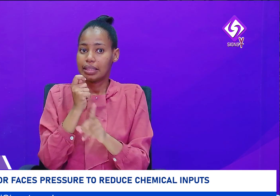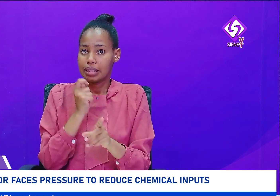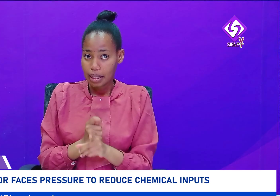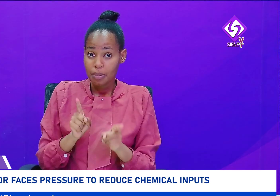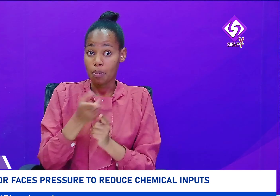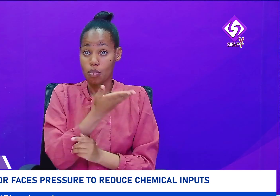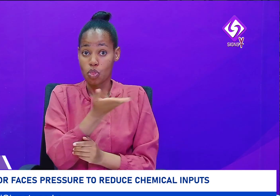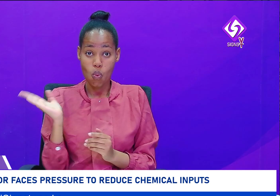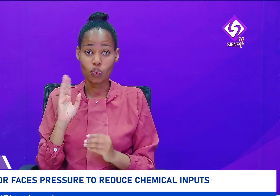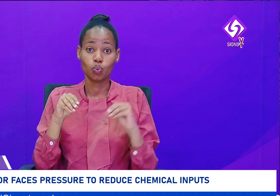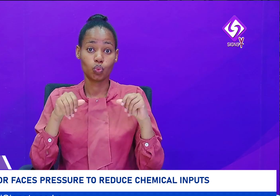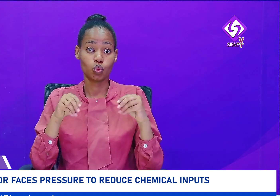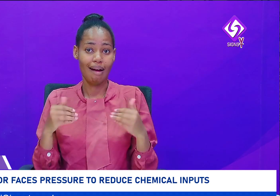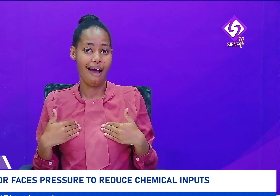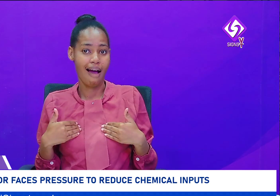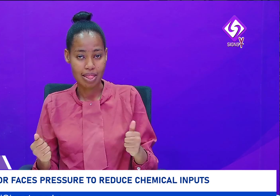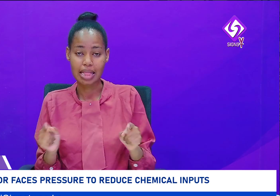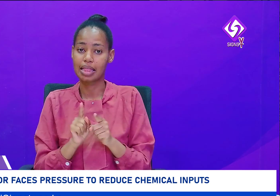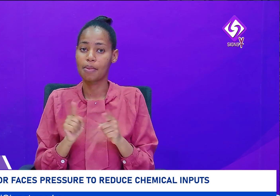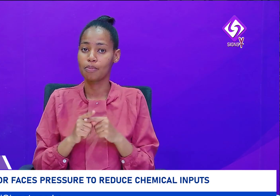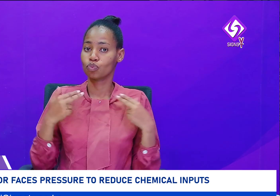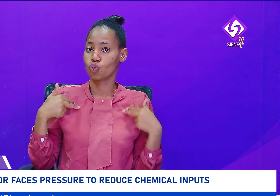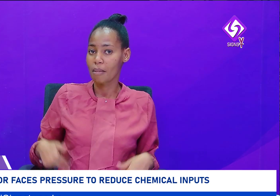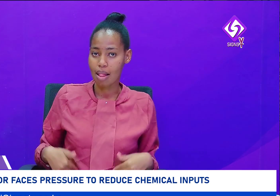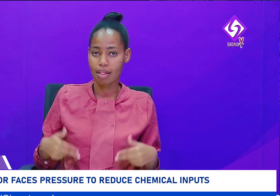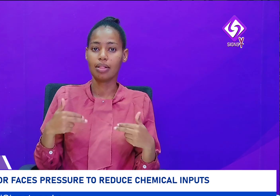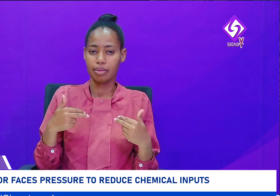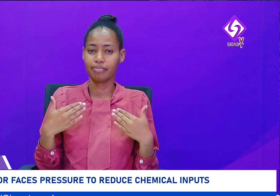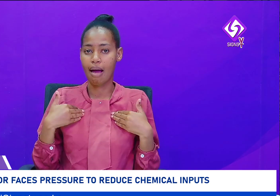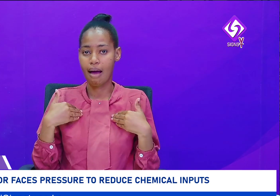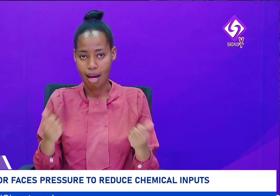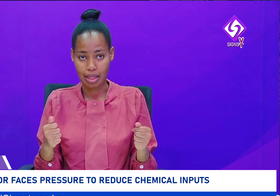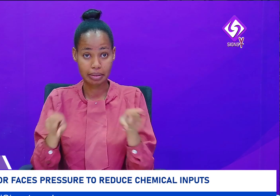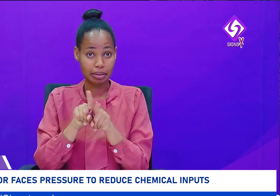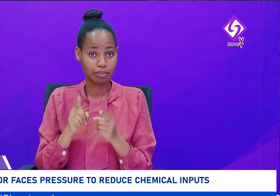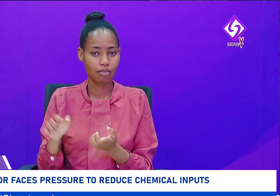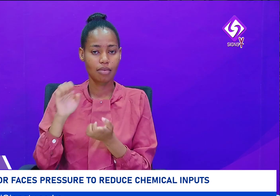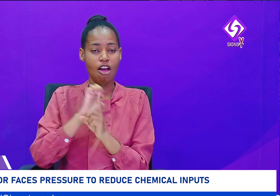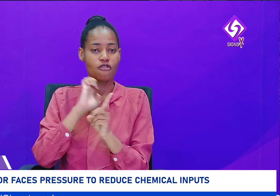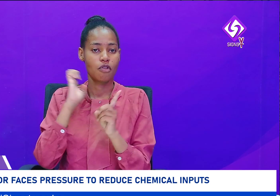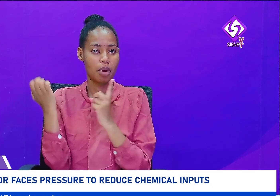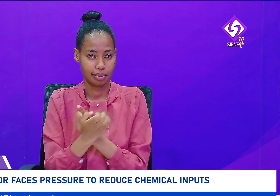of these inputs on the soil's health, human health, and of the environment.